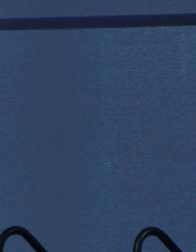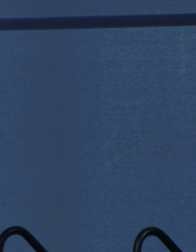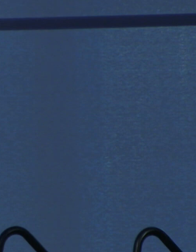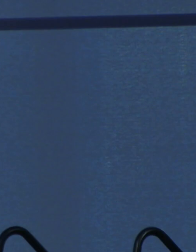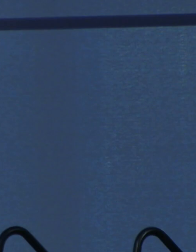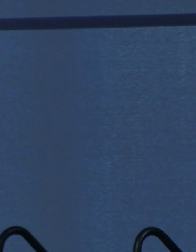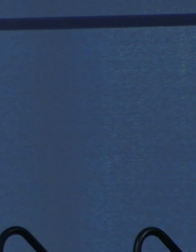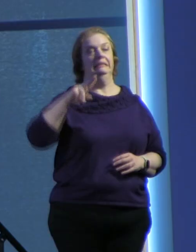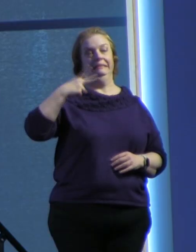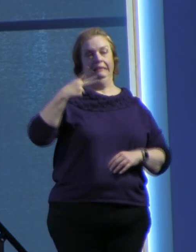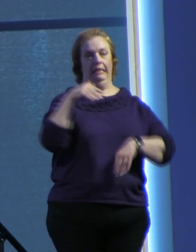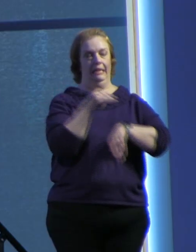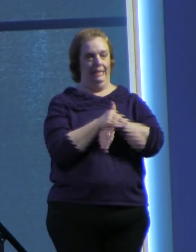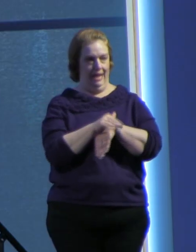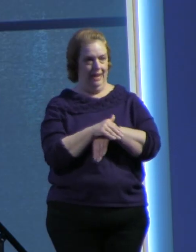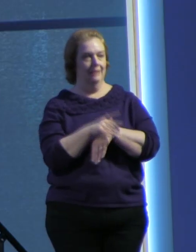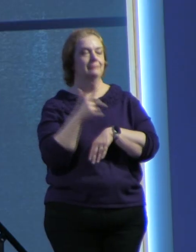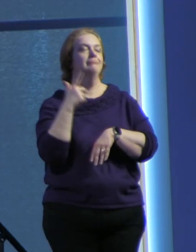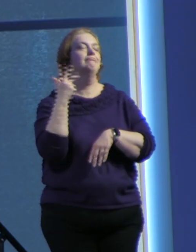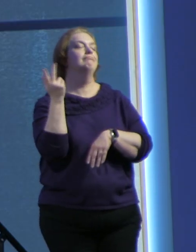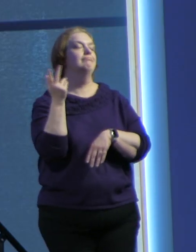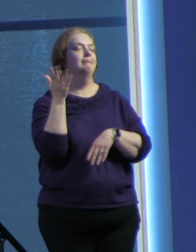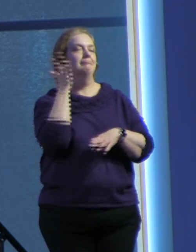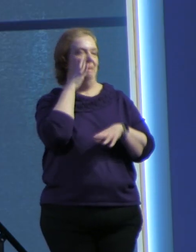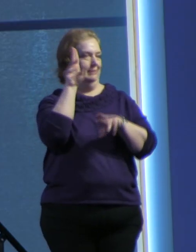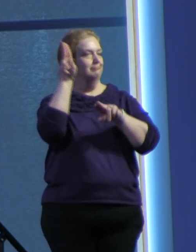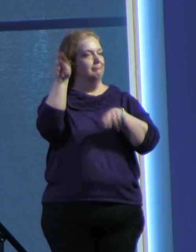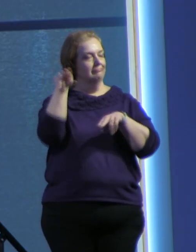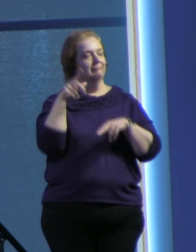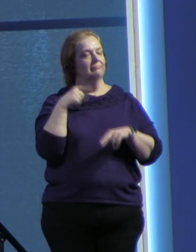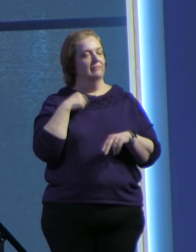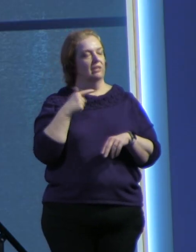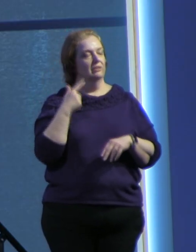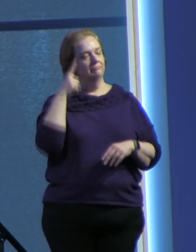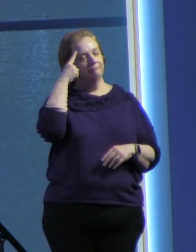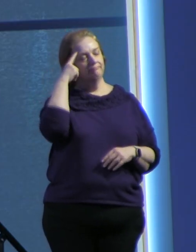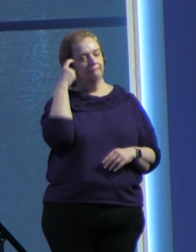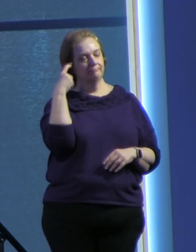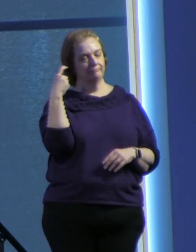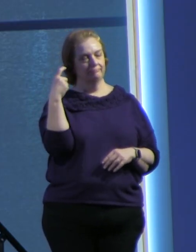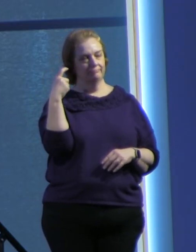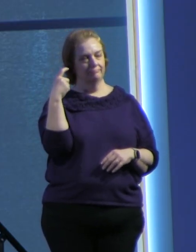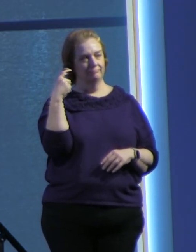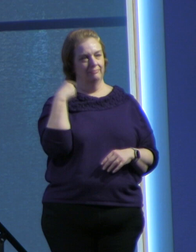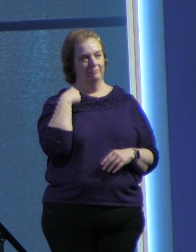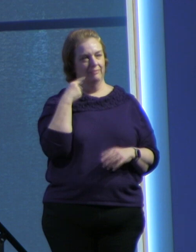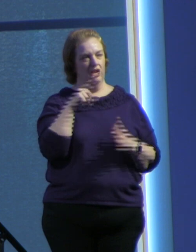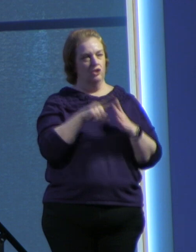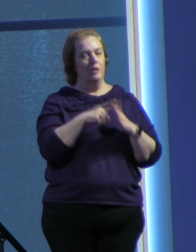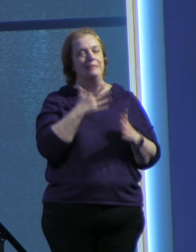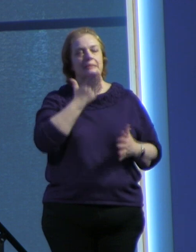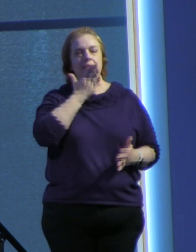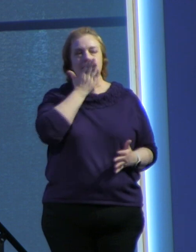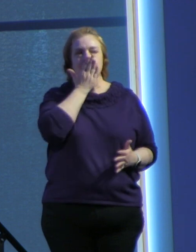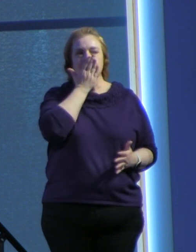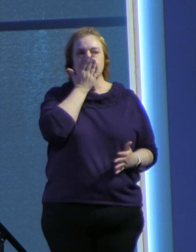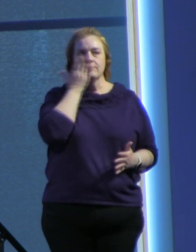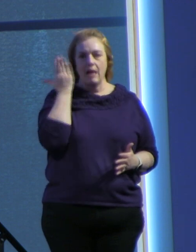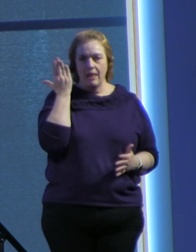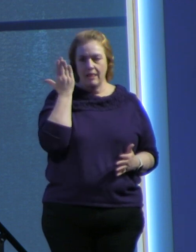night, I'm in the bed, and I start having this dream, and I start smelling this